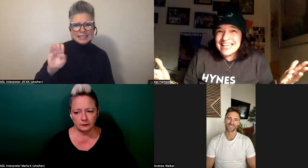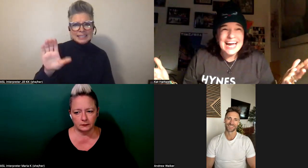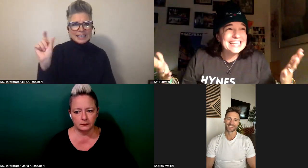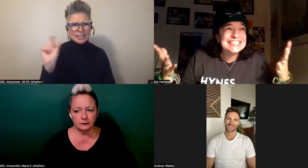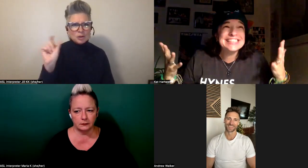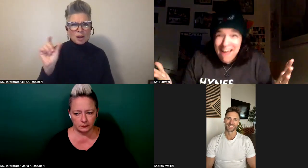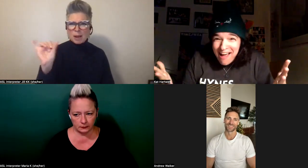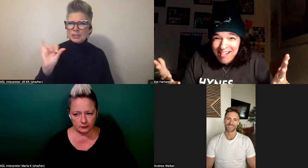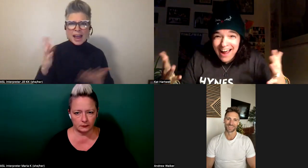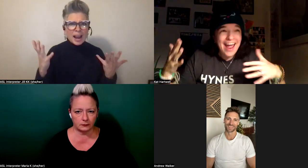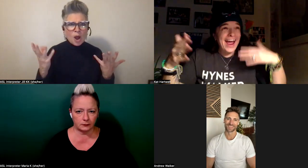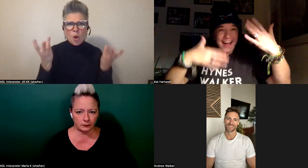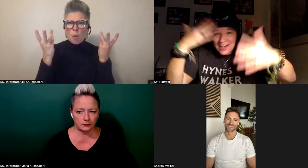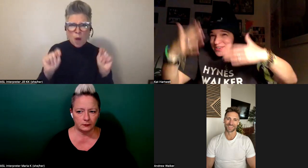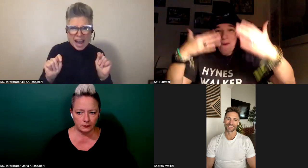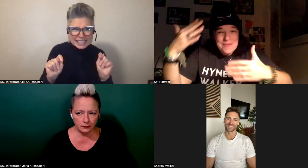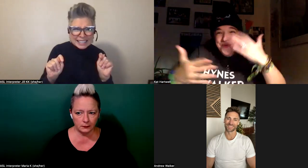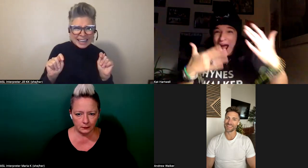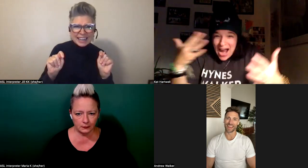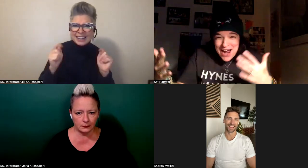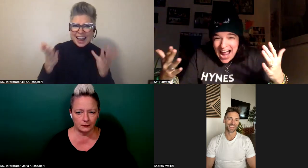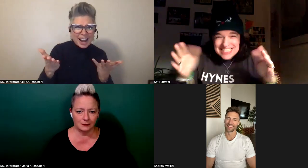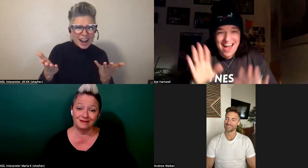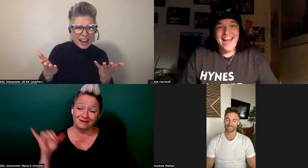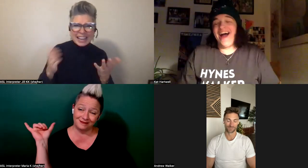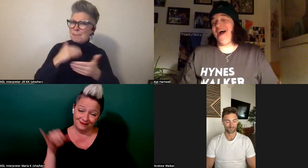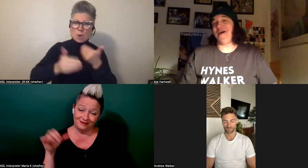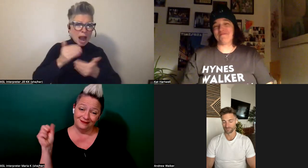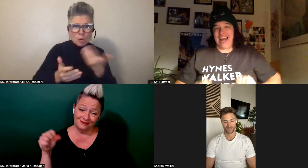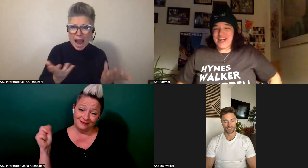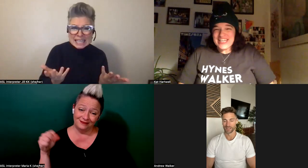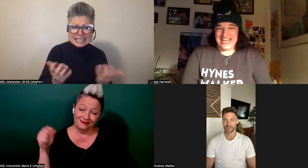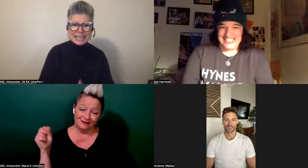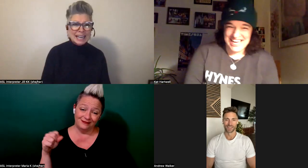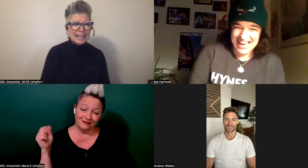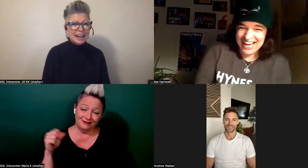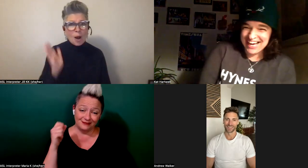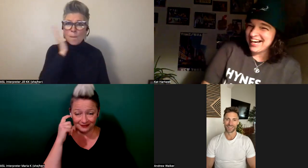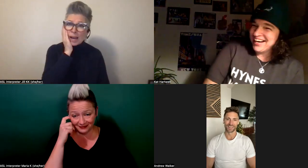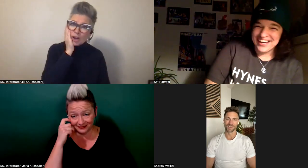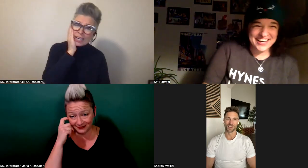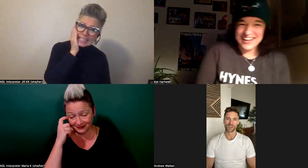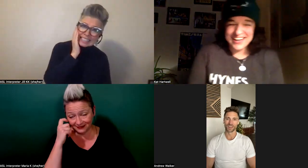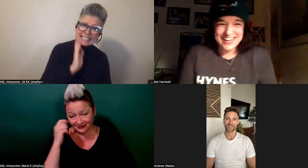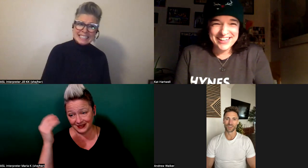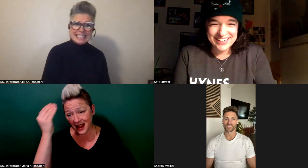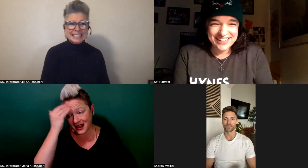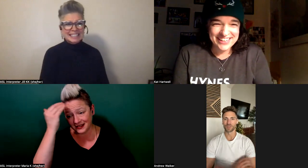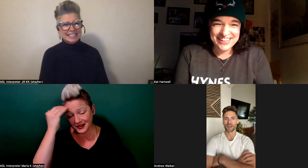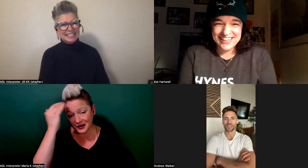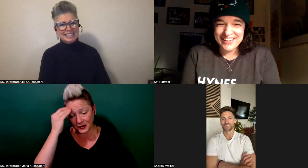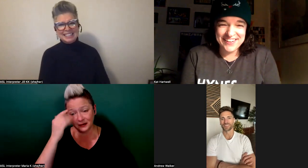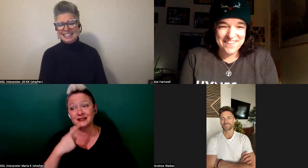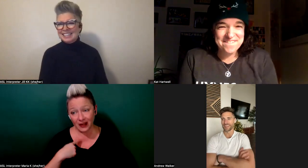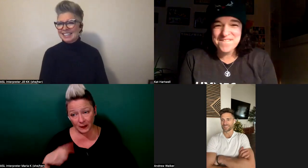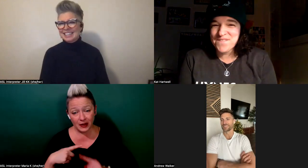what? It's there? Yeah. Oh my goodness. I know. Tell me